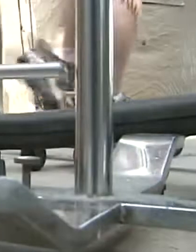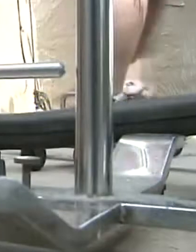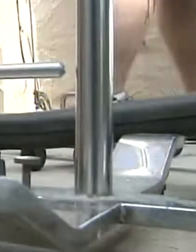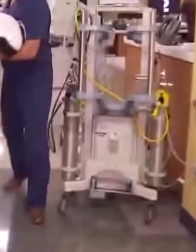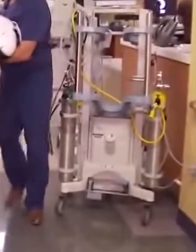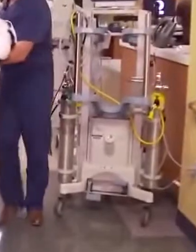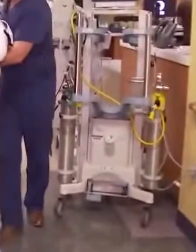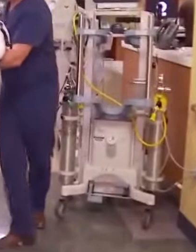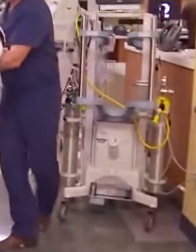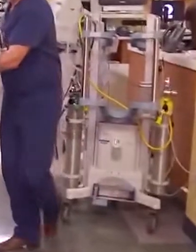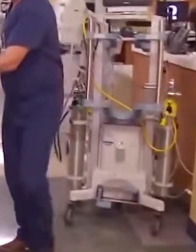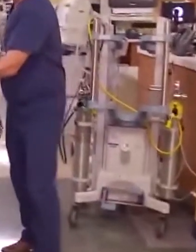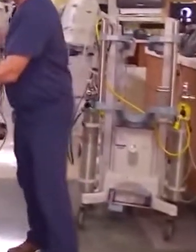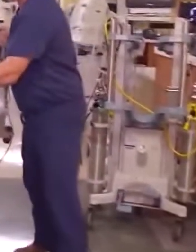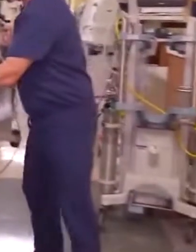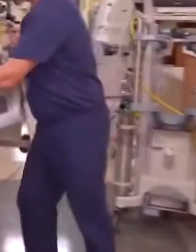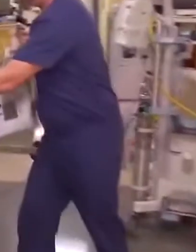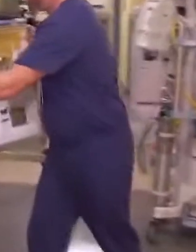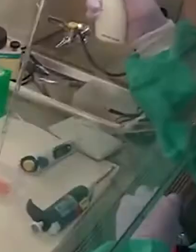as more people get sick.